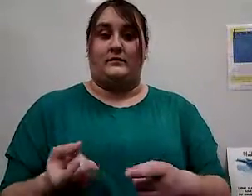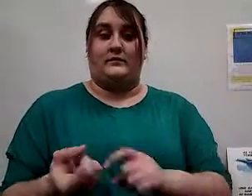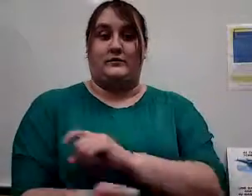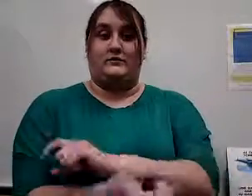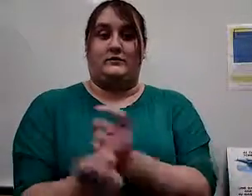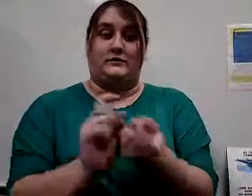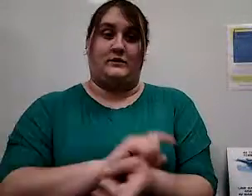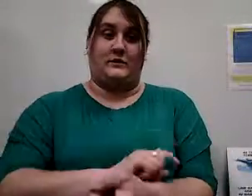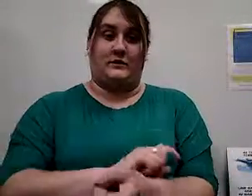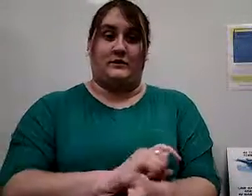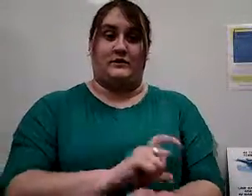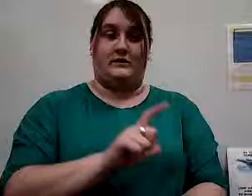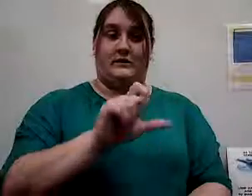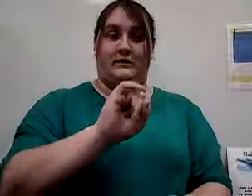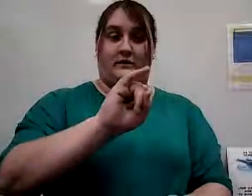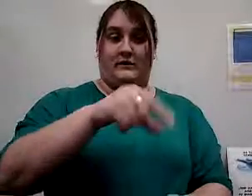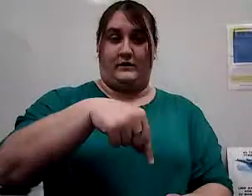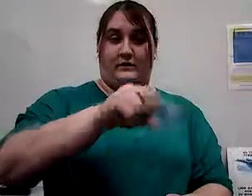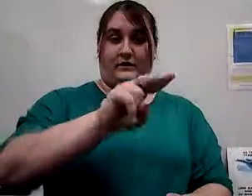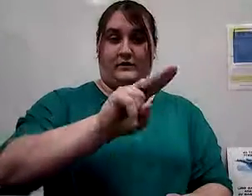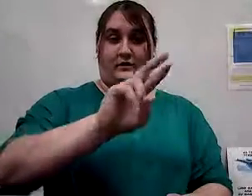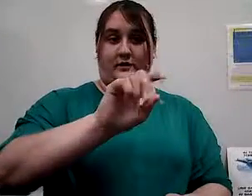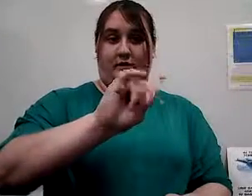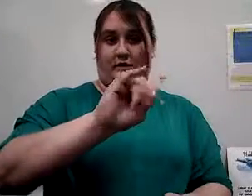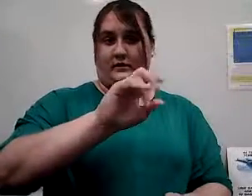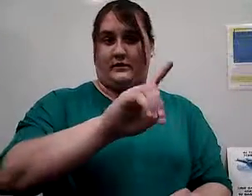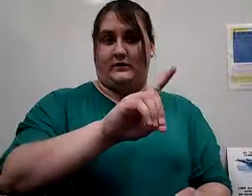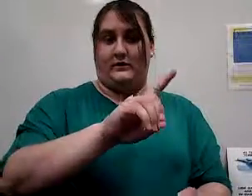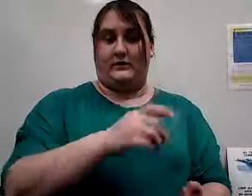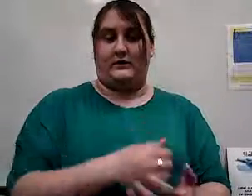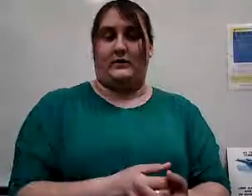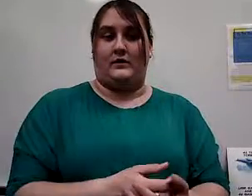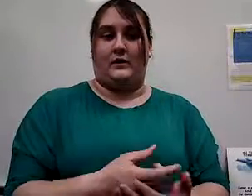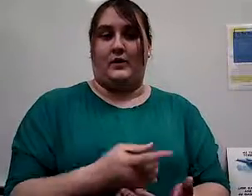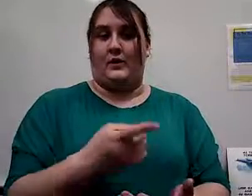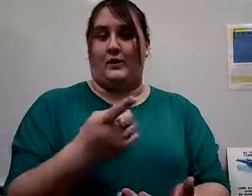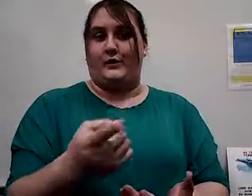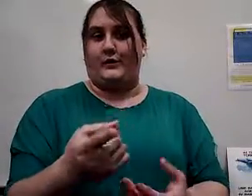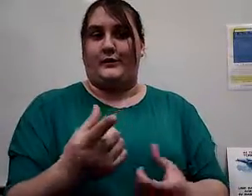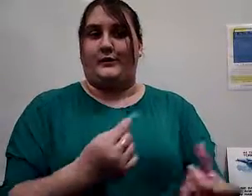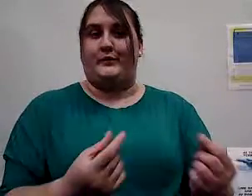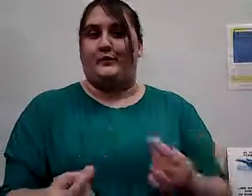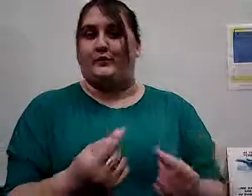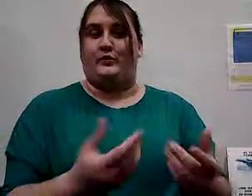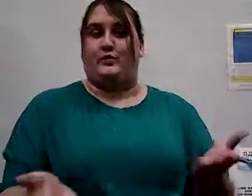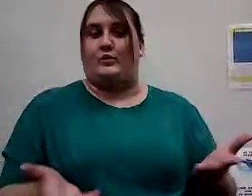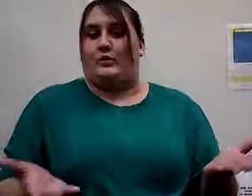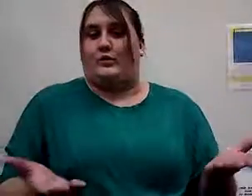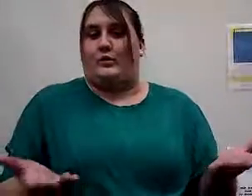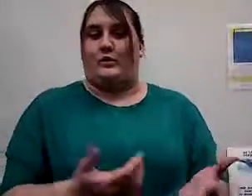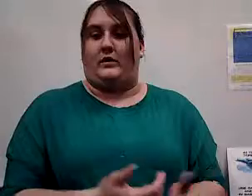To get it to go from a gas to a liquid. It's the same thing you have to do to make it go from a liquid to a solid.